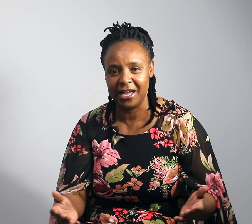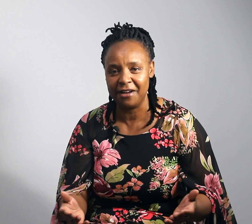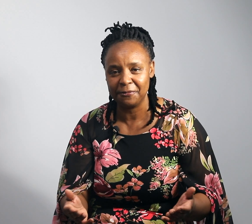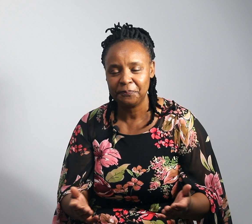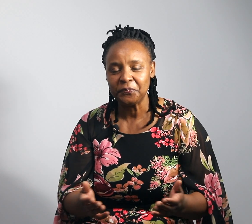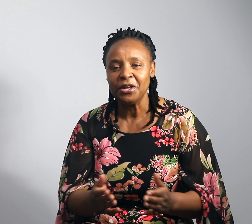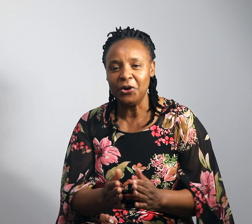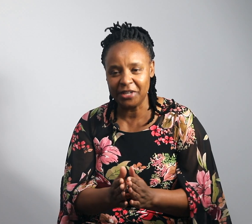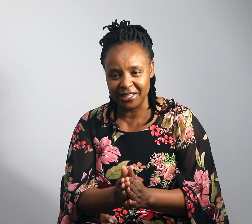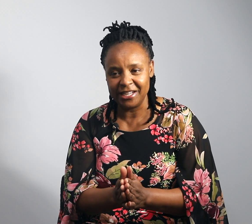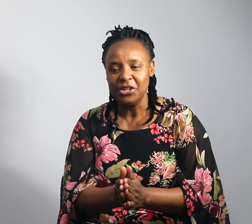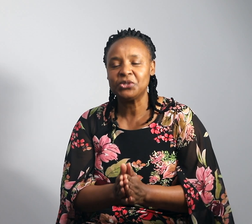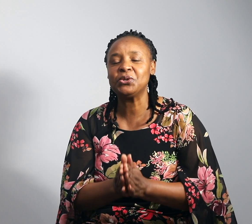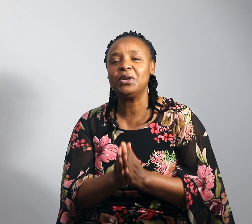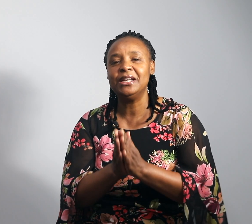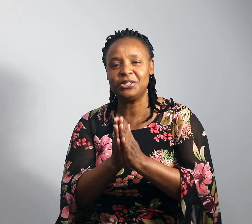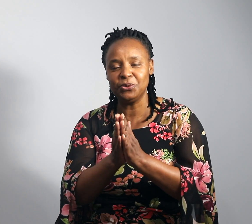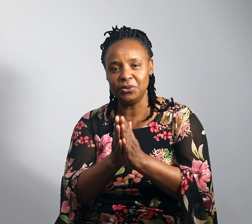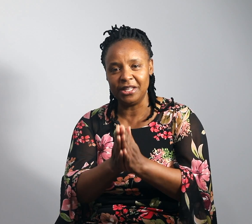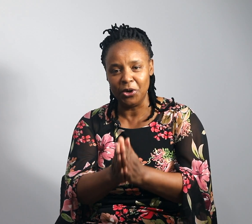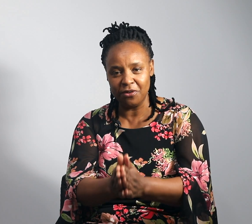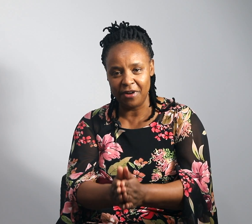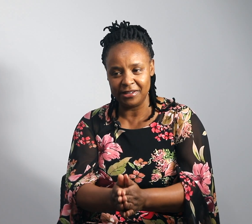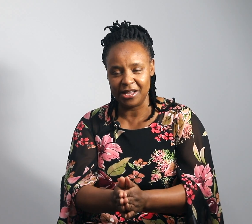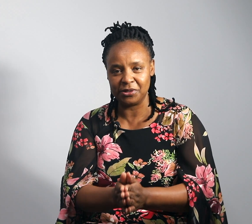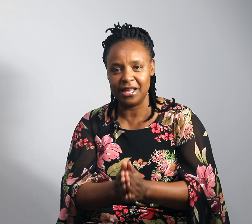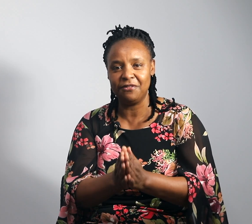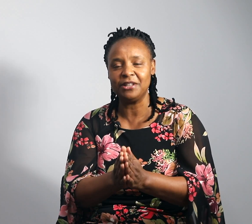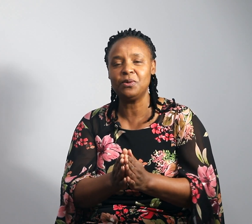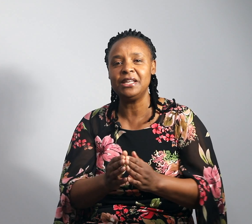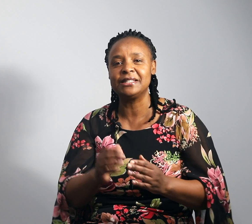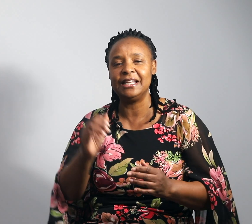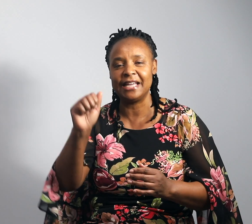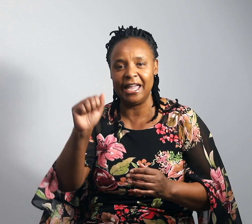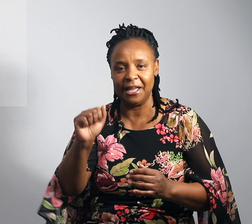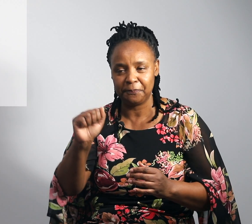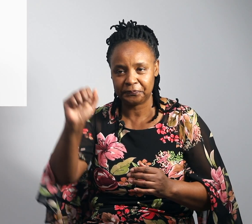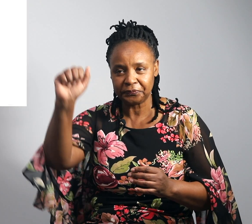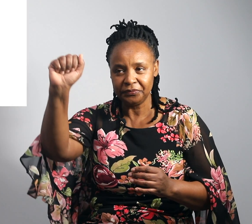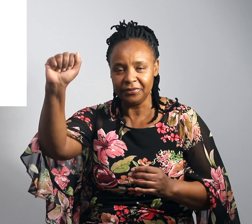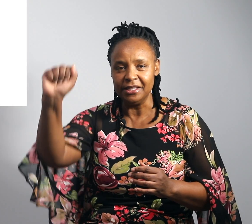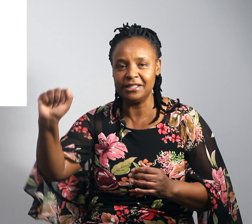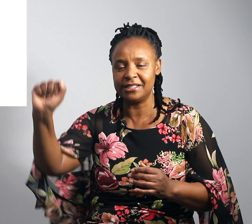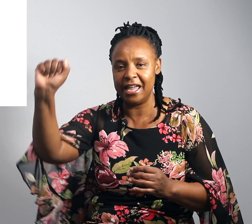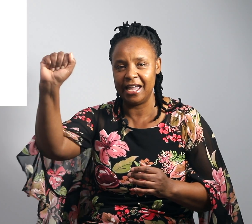have. Okay then, so let's do the long vowel sounds. And the first one is the letter A. This is A.